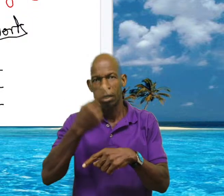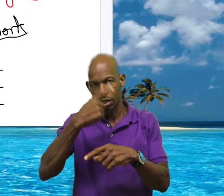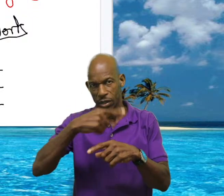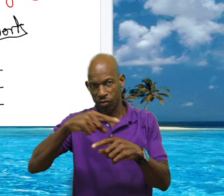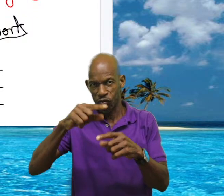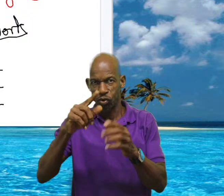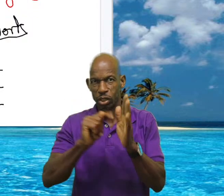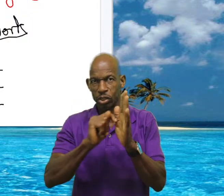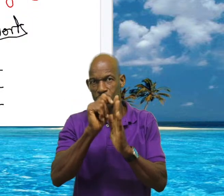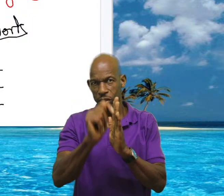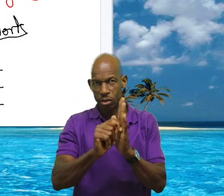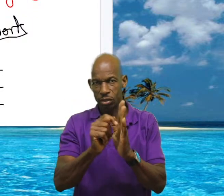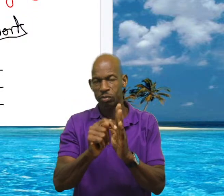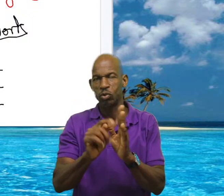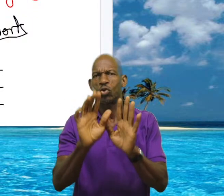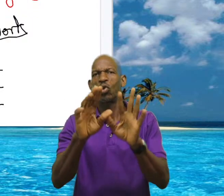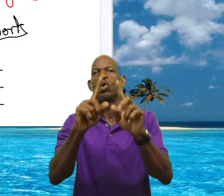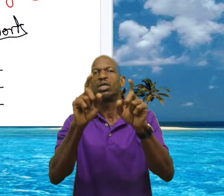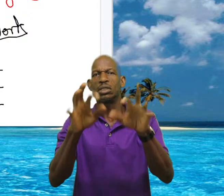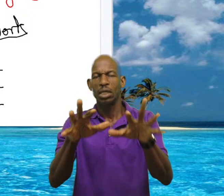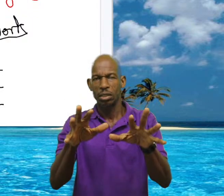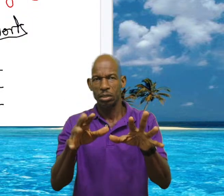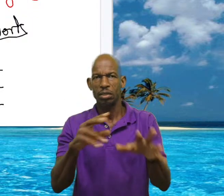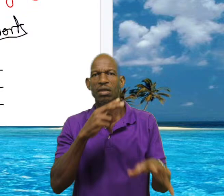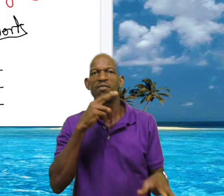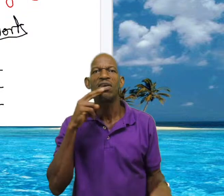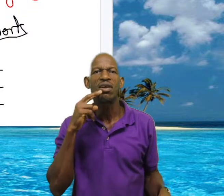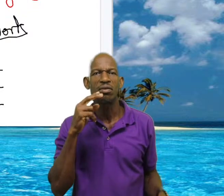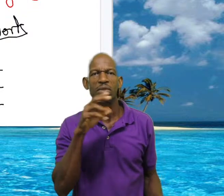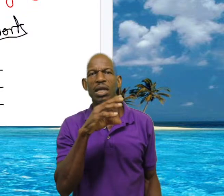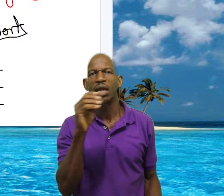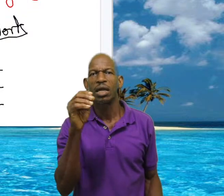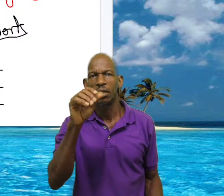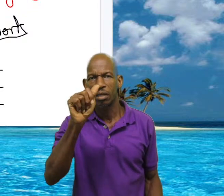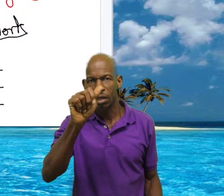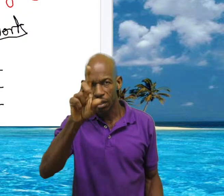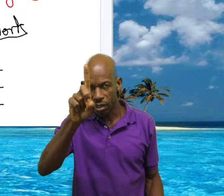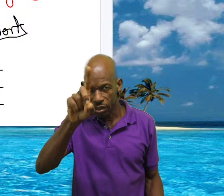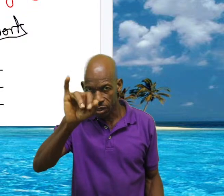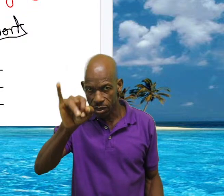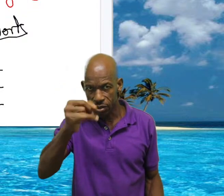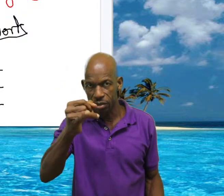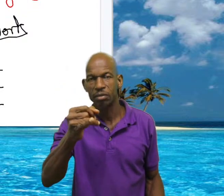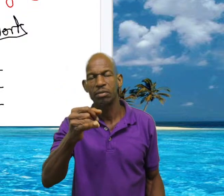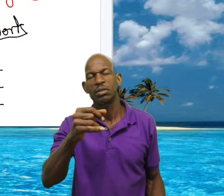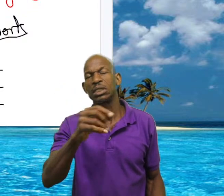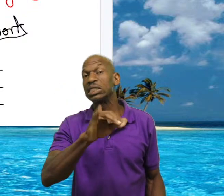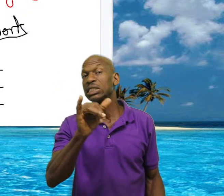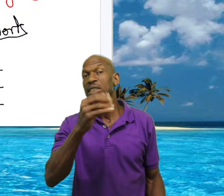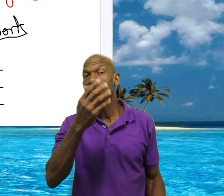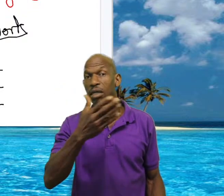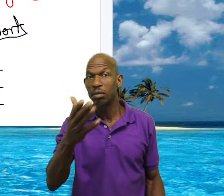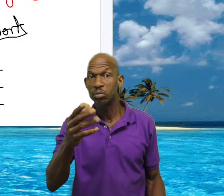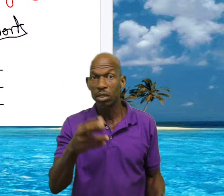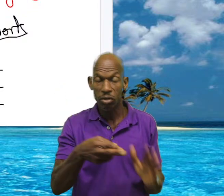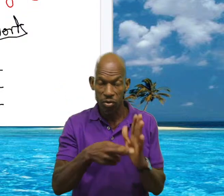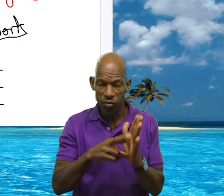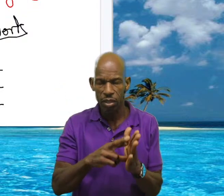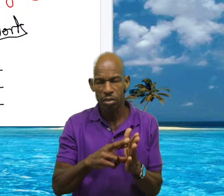verbs and adjectives. And I'm going to be testing you exactly what I have revised with you. It will be a simple test. I